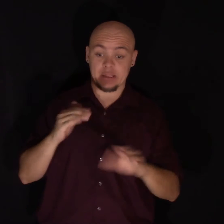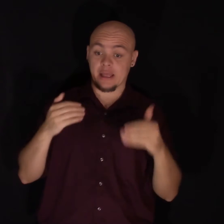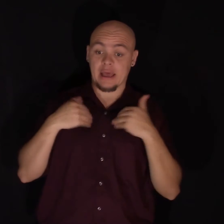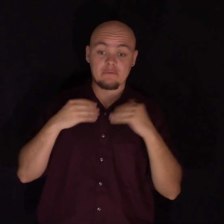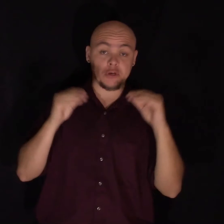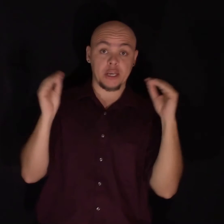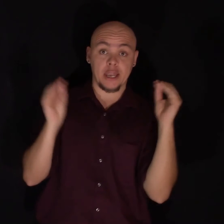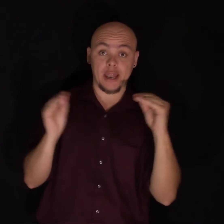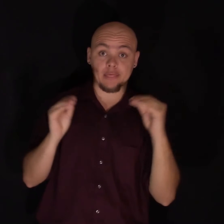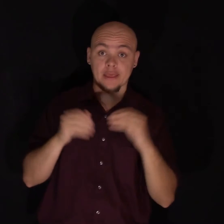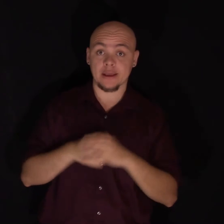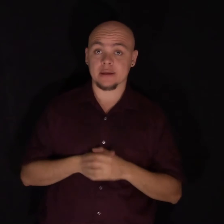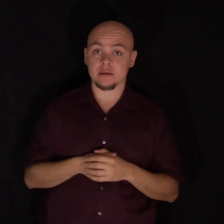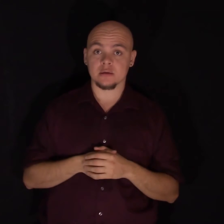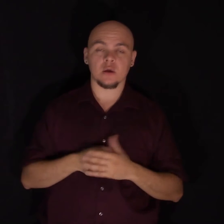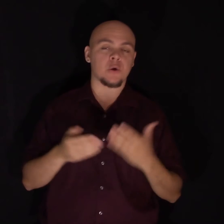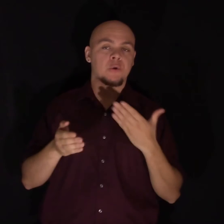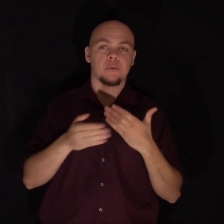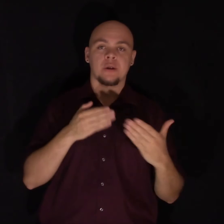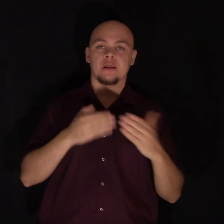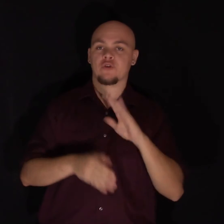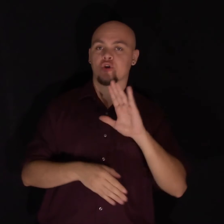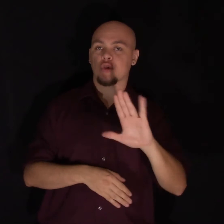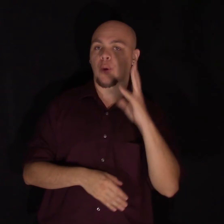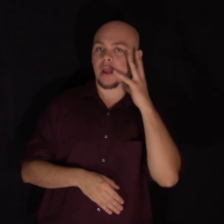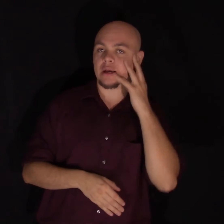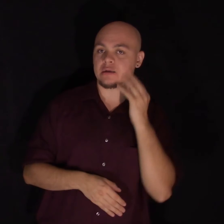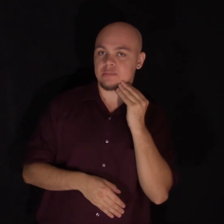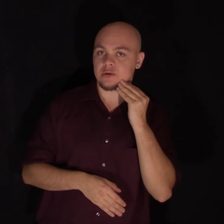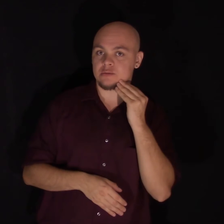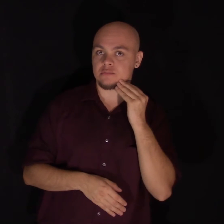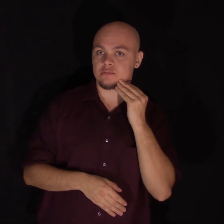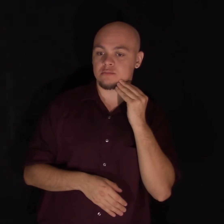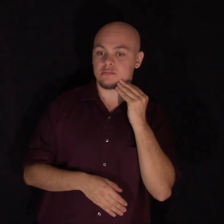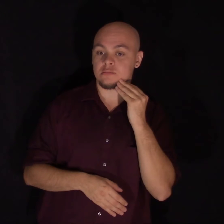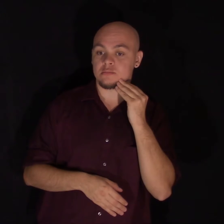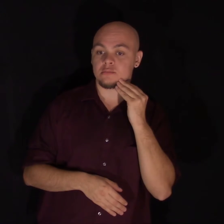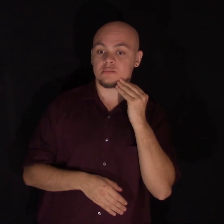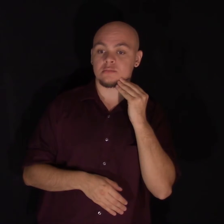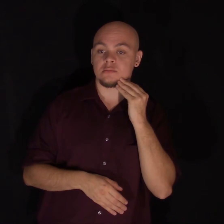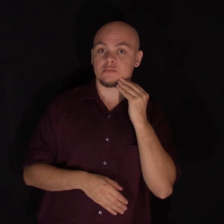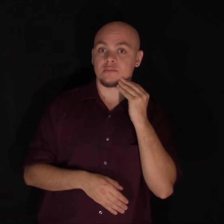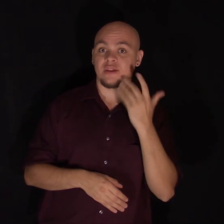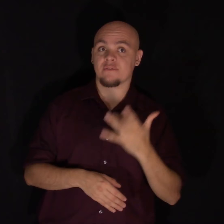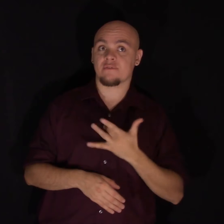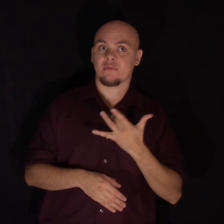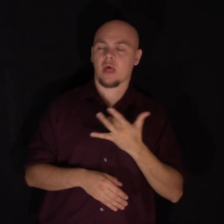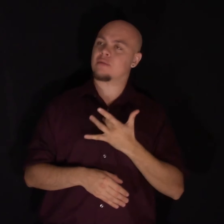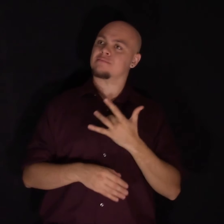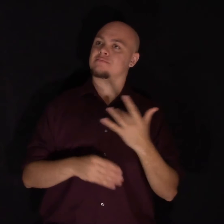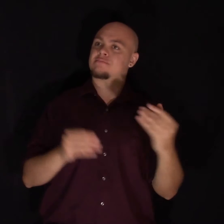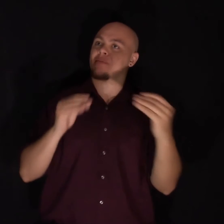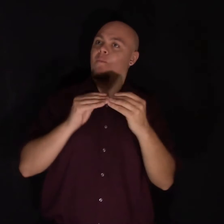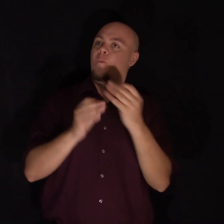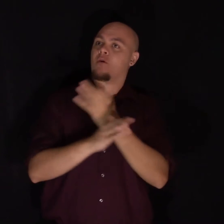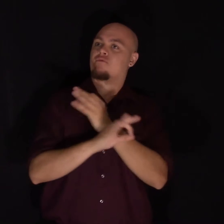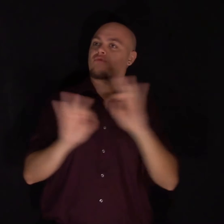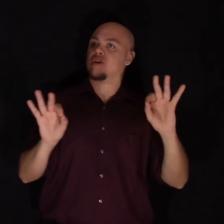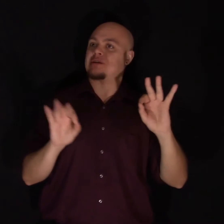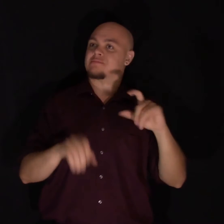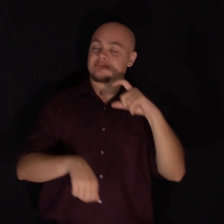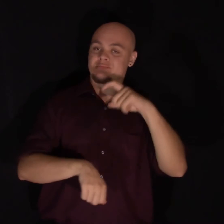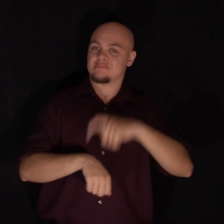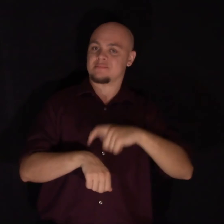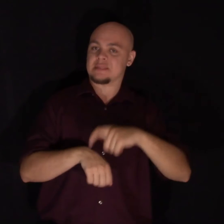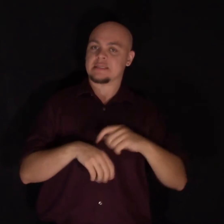boat. Whatever it was for you, I bet that among other things, this gave you a little more freedom, a little more time.